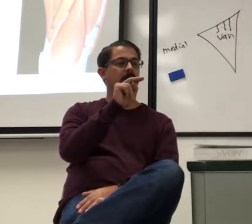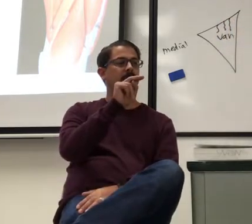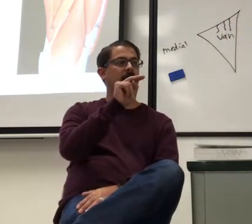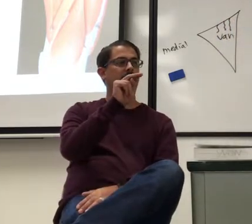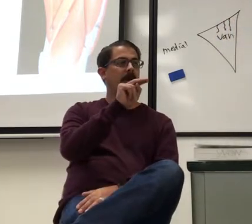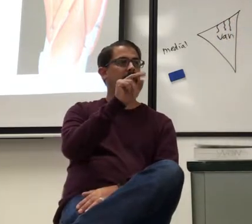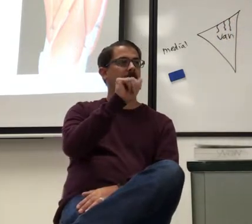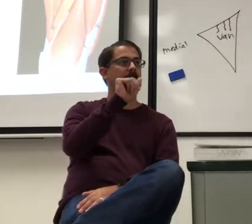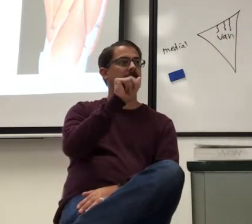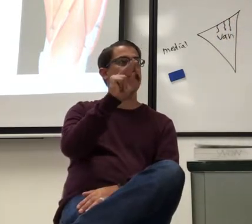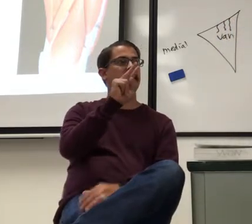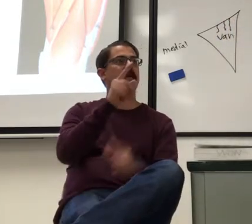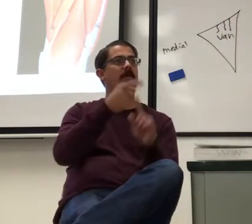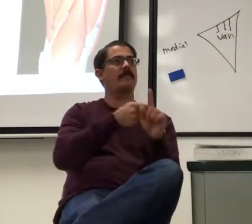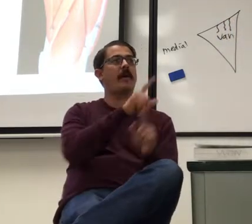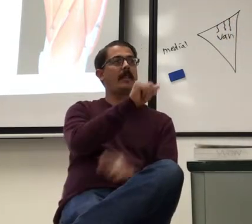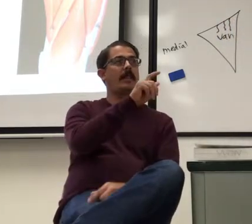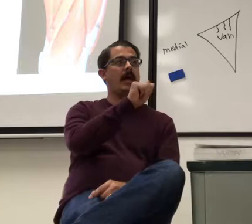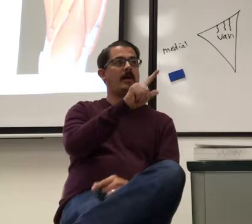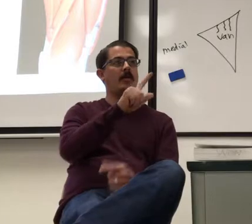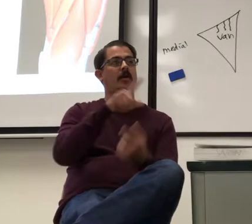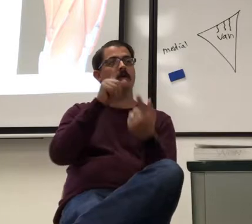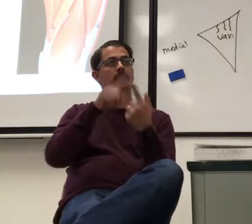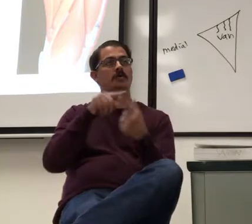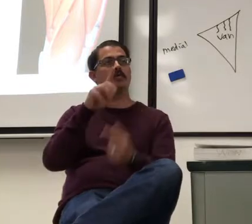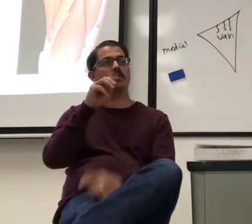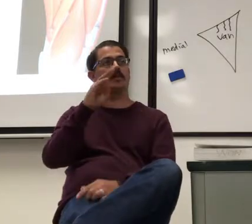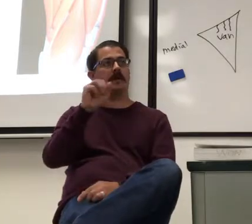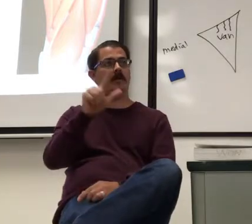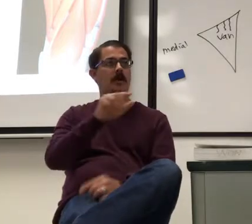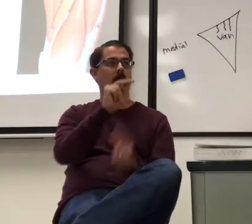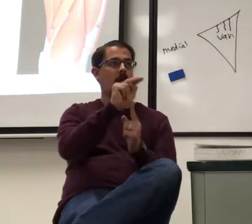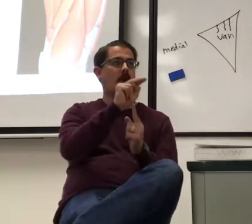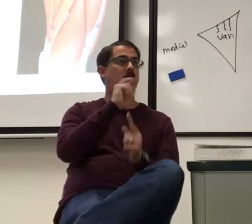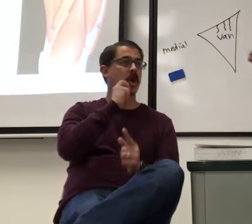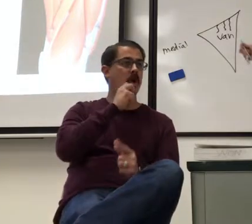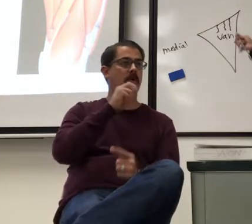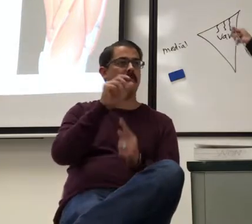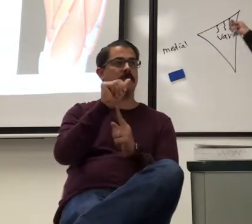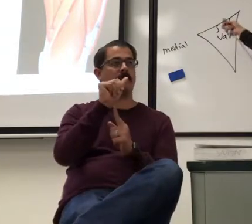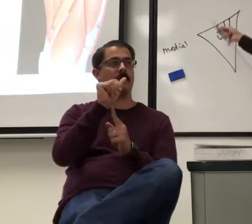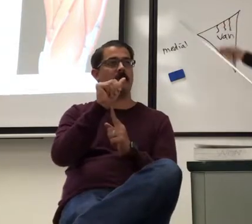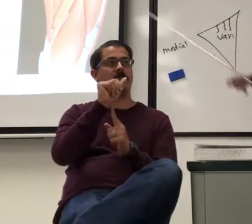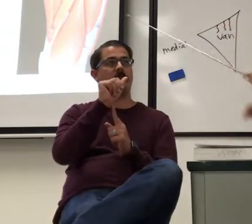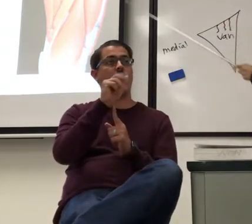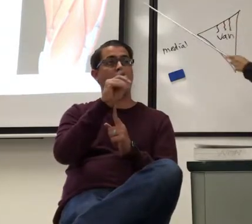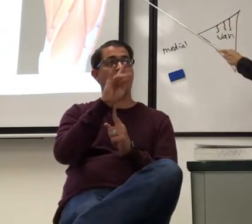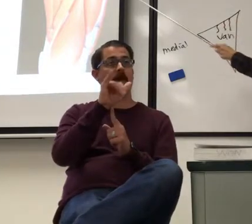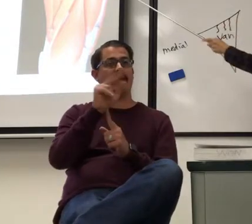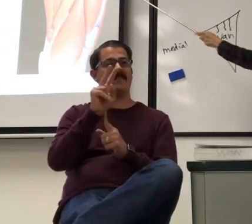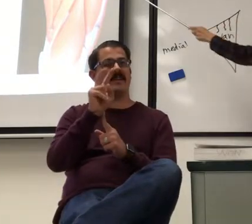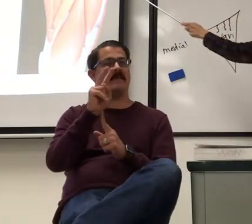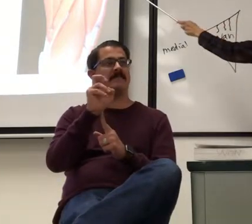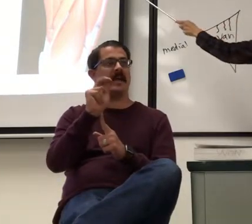From lateral to medial. Nerve, artery, and vein. Using this picture to teach